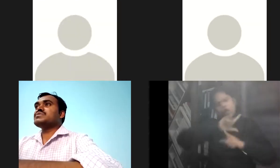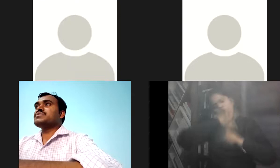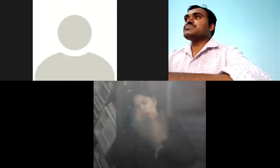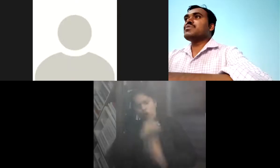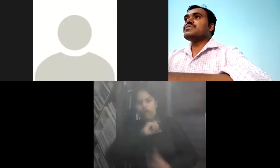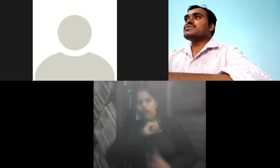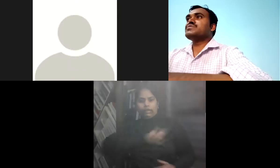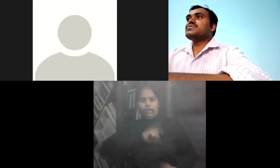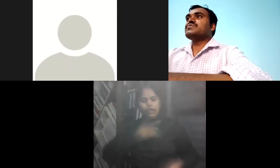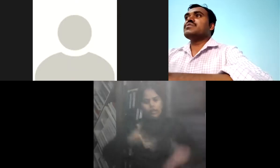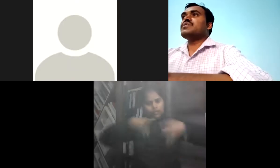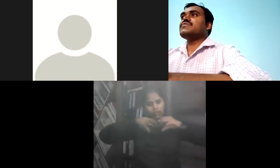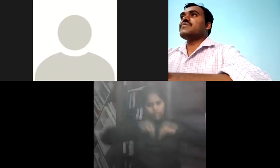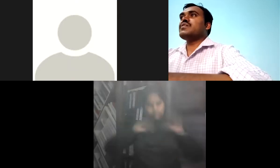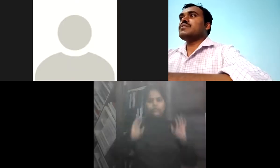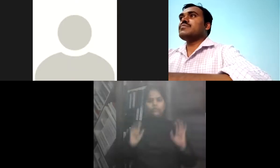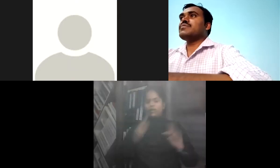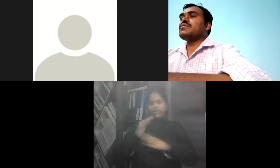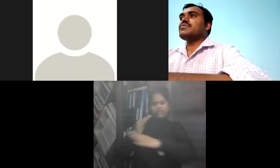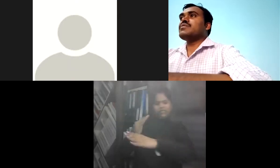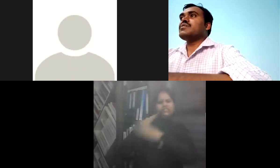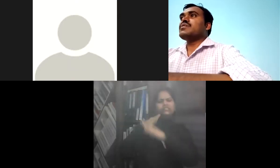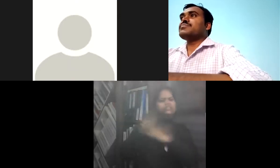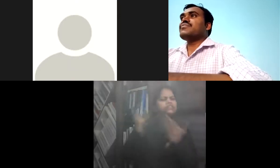resistance towards both his two